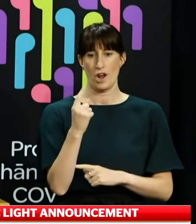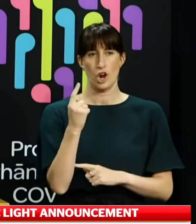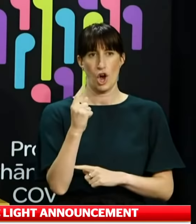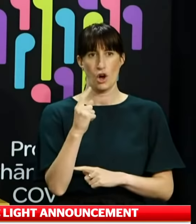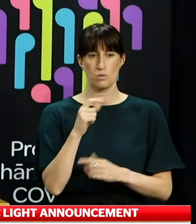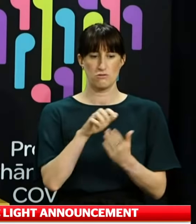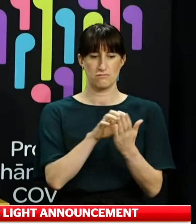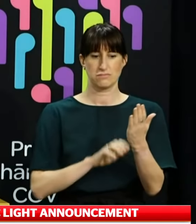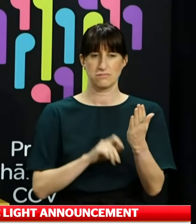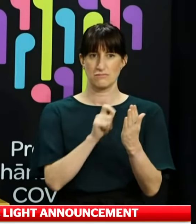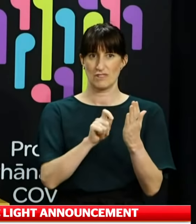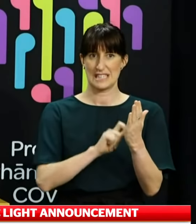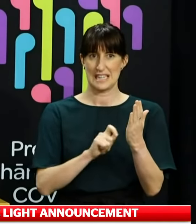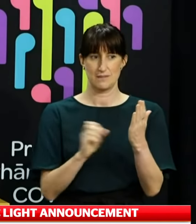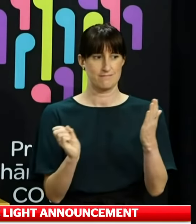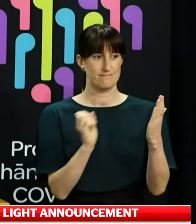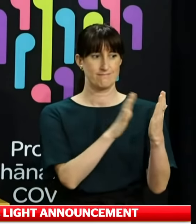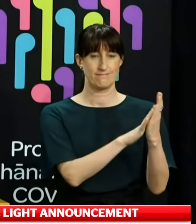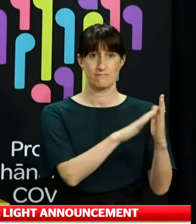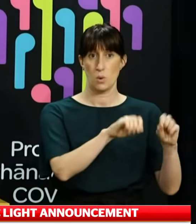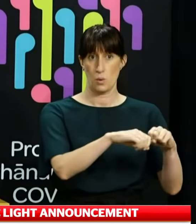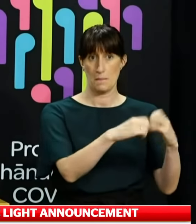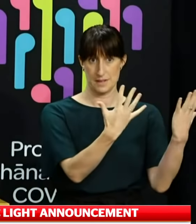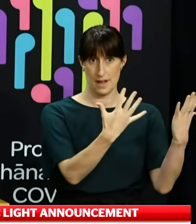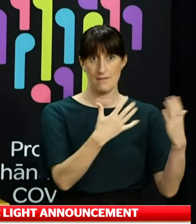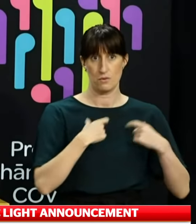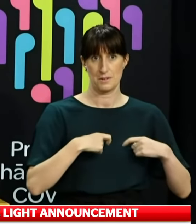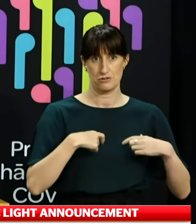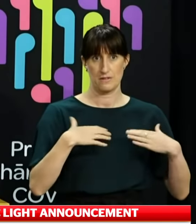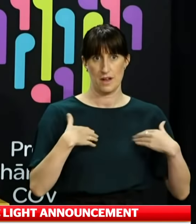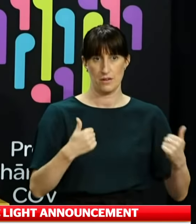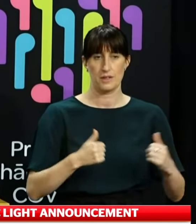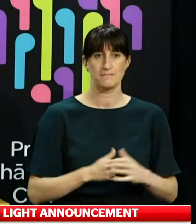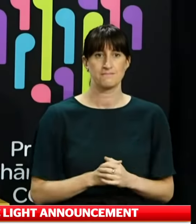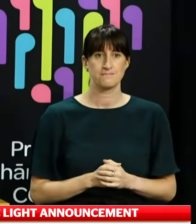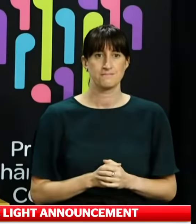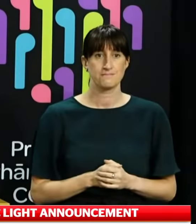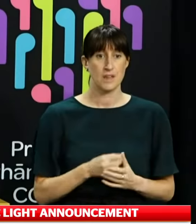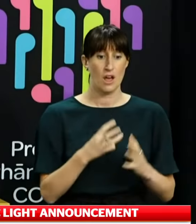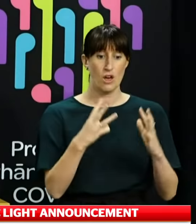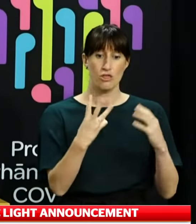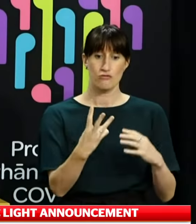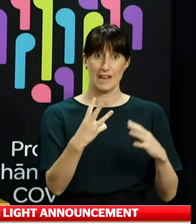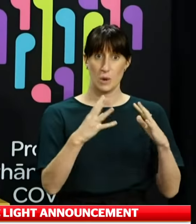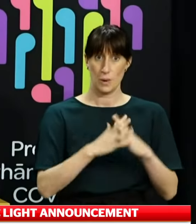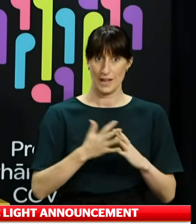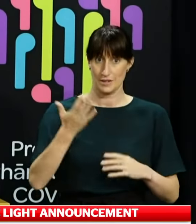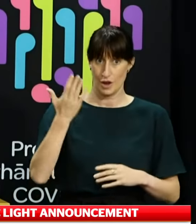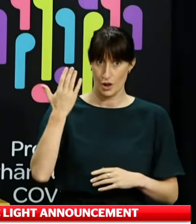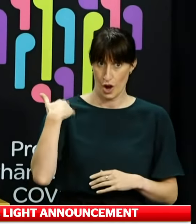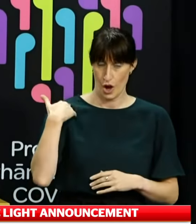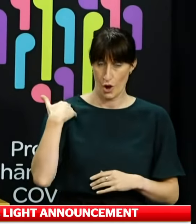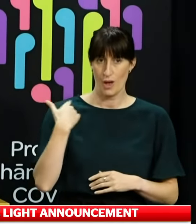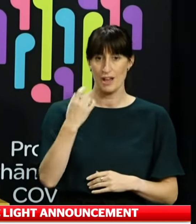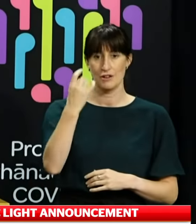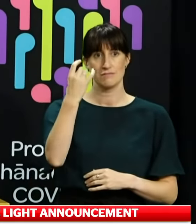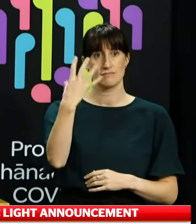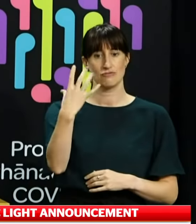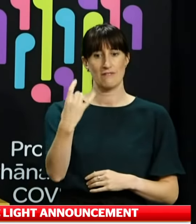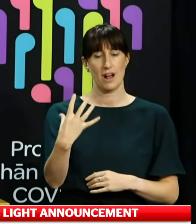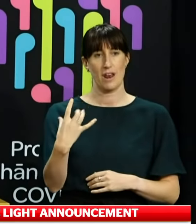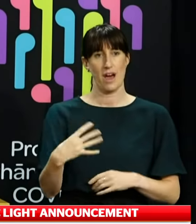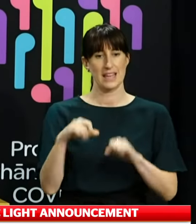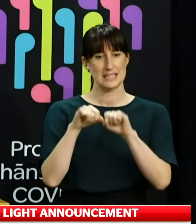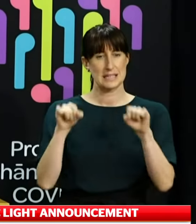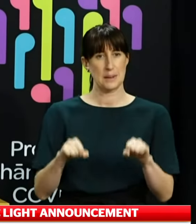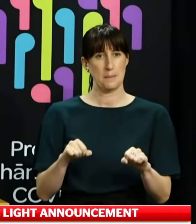and released on the Ministry of Health's website. It's been 3 weeks since we simplified the traffic light systems. In that